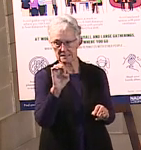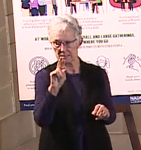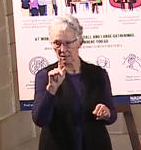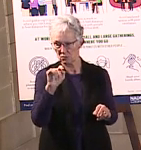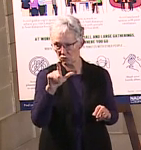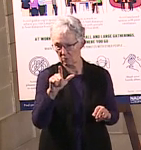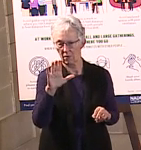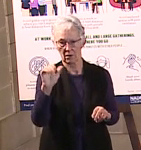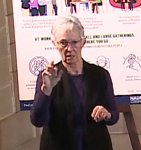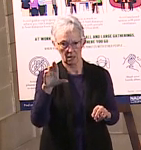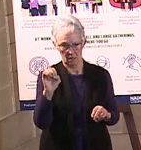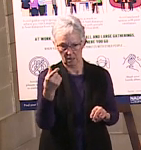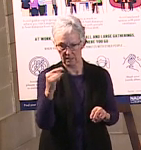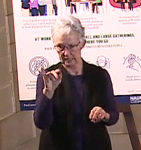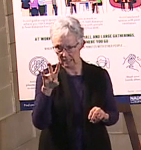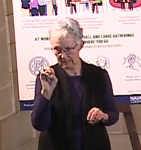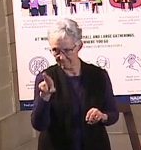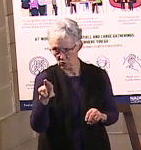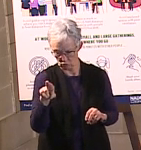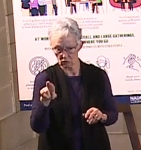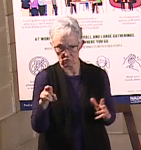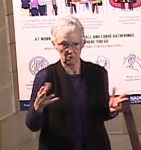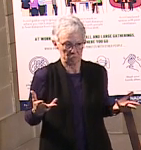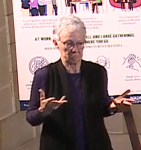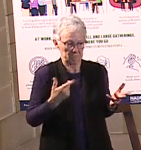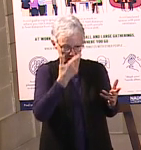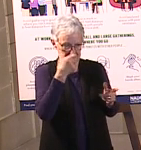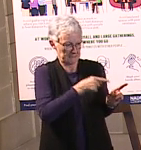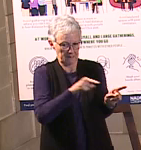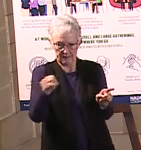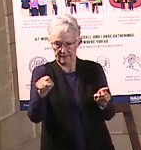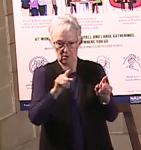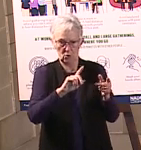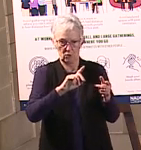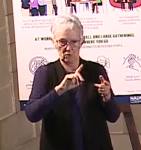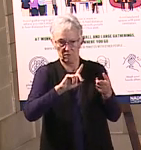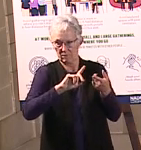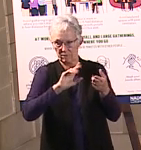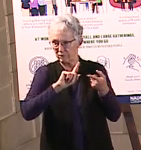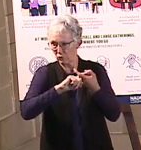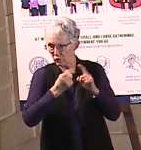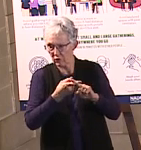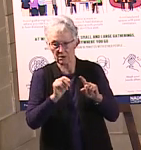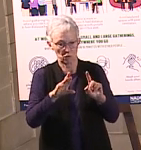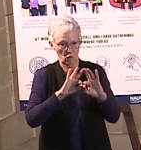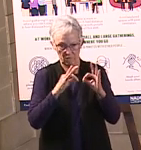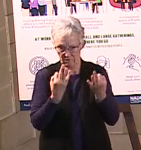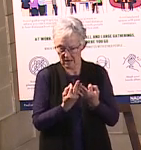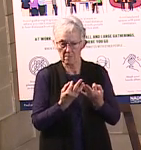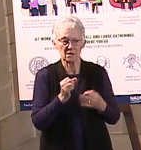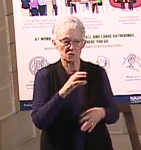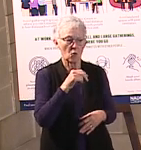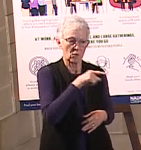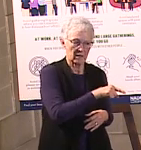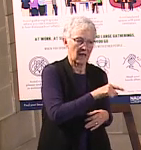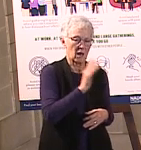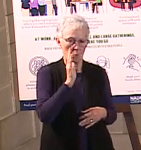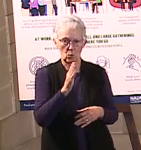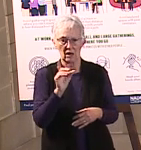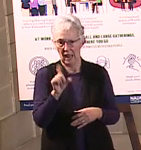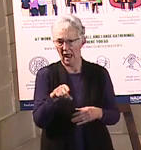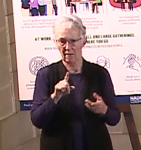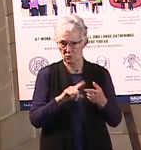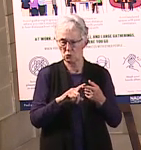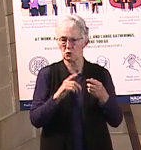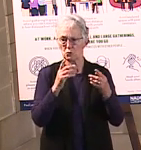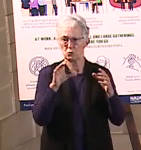been ability to implement during this pandemic related to those things that we talked about earlier, like PPE, like screening, like testing, and some of those